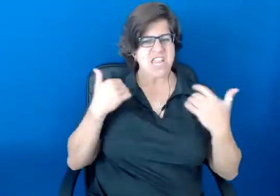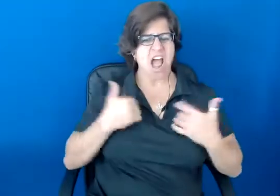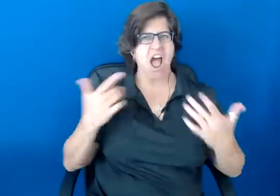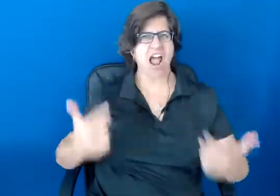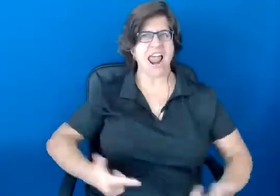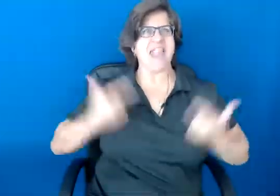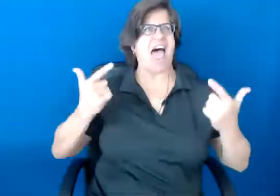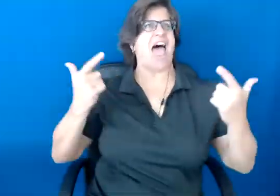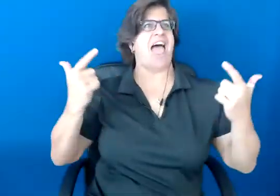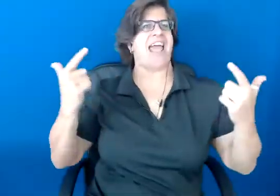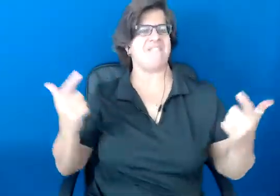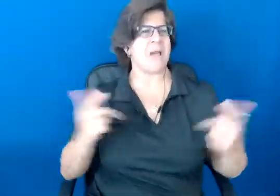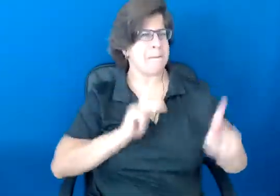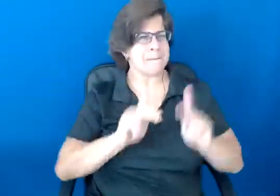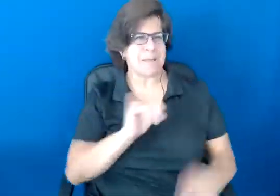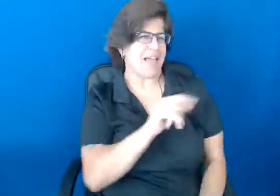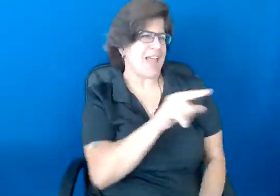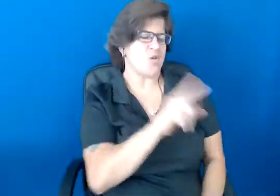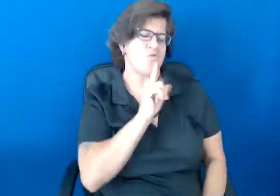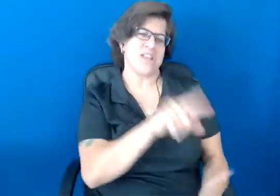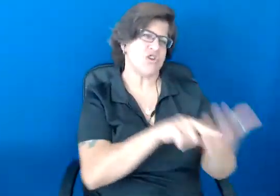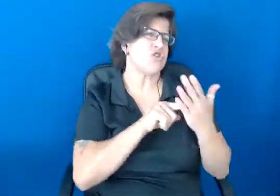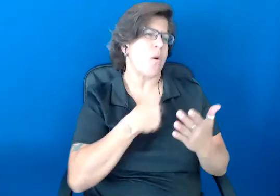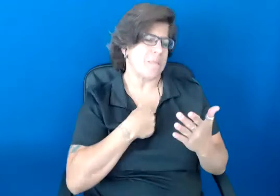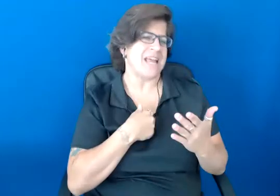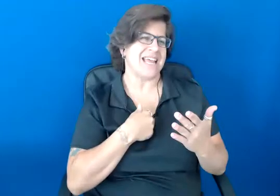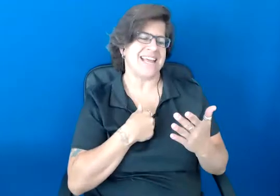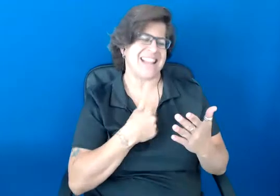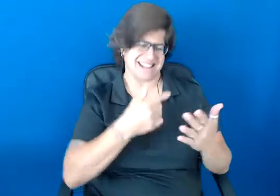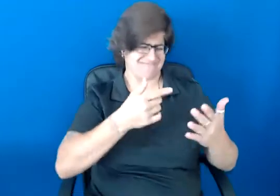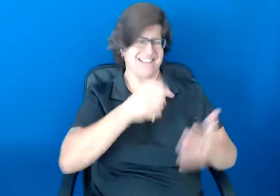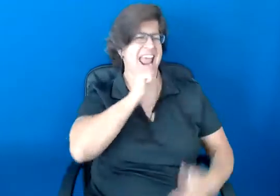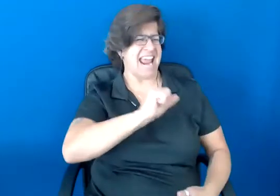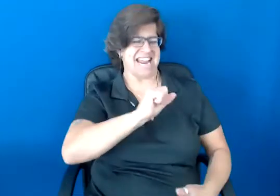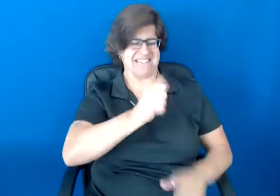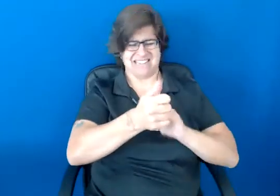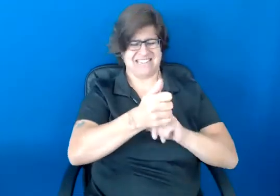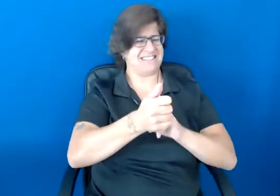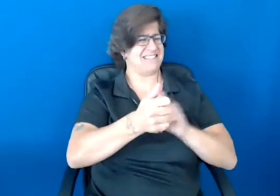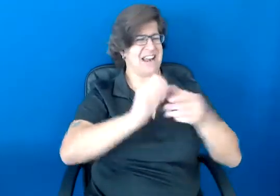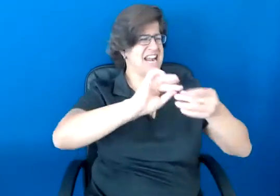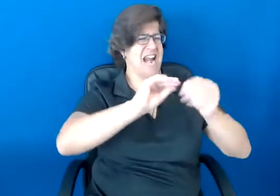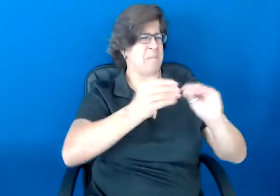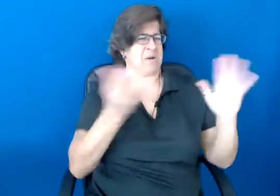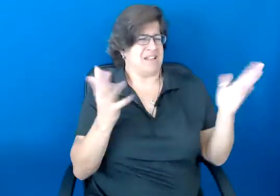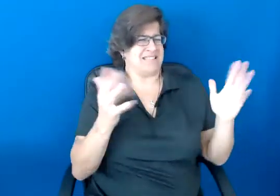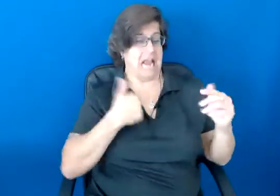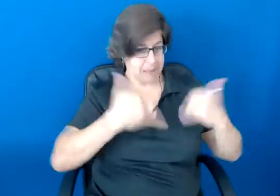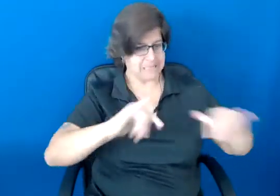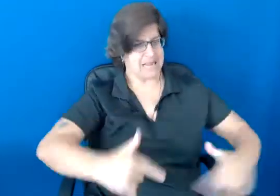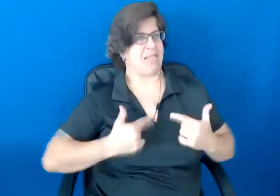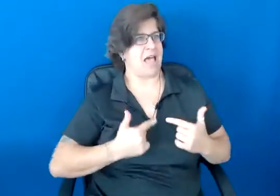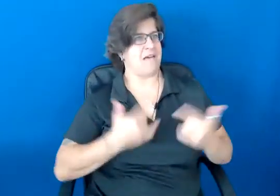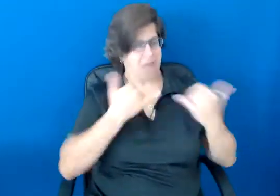And so people like you are really showing me that it's just a number, and I'm still alive. I'm